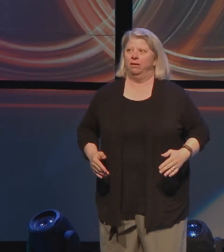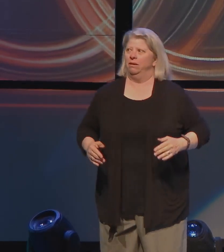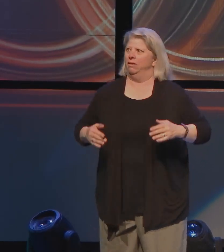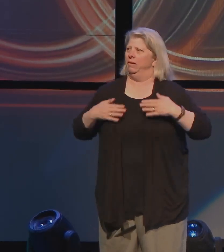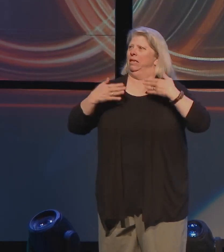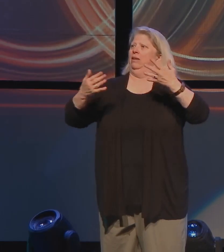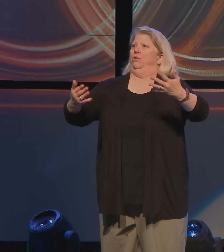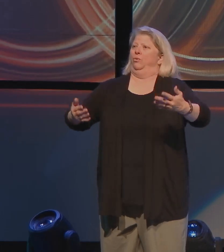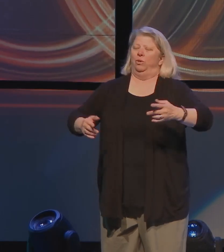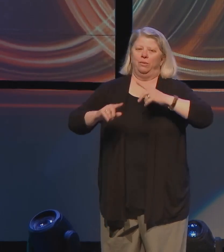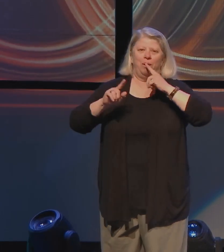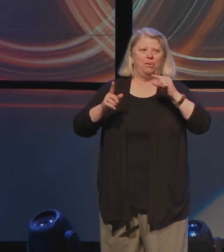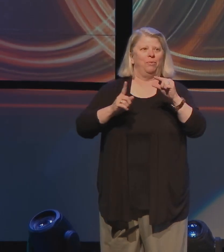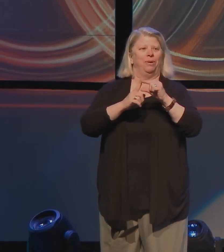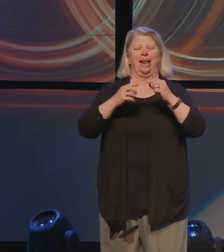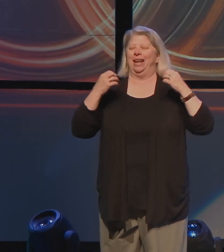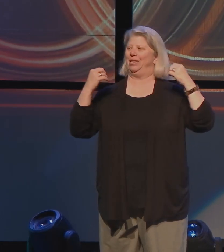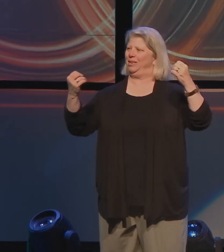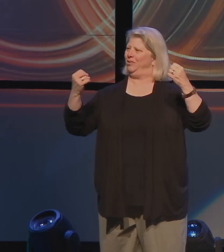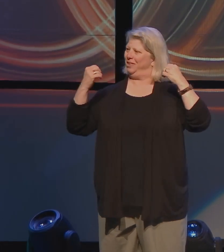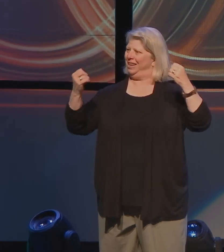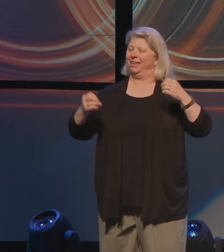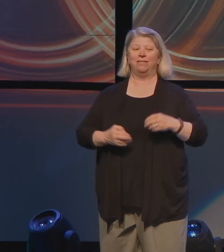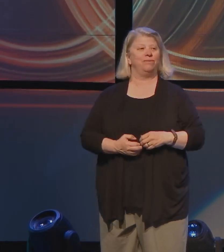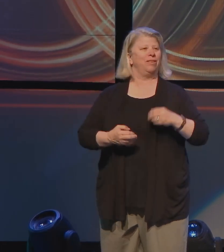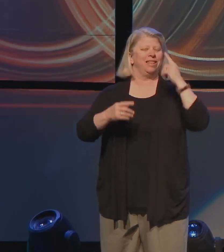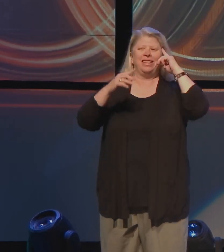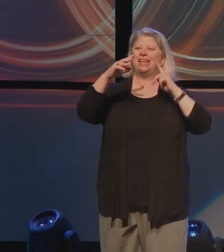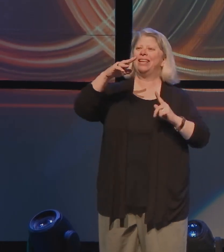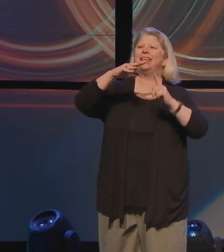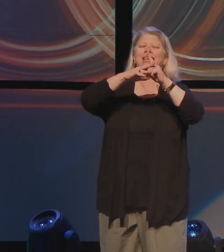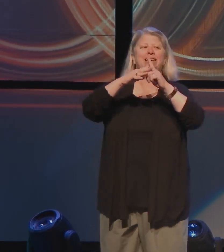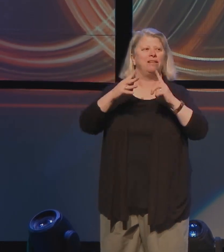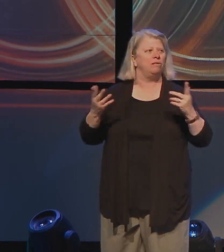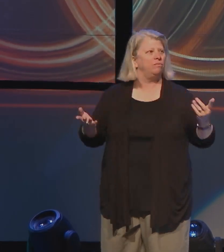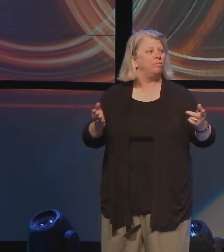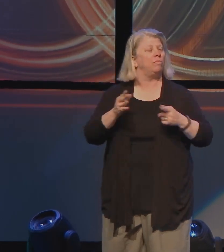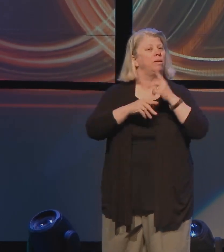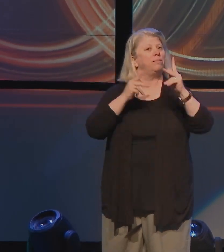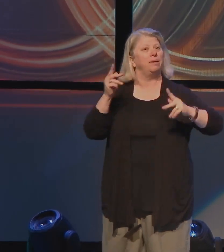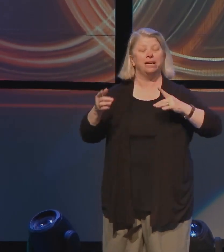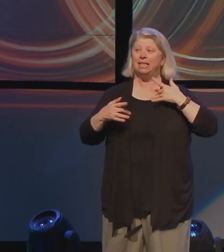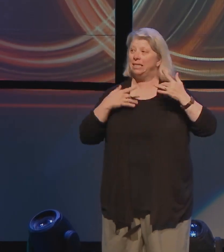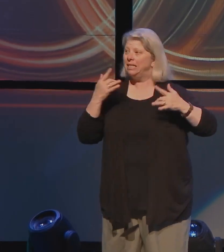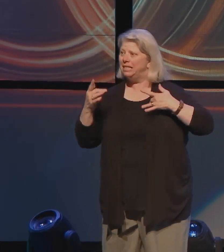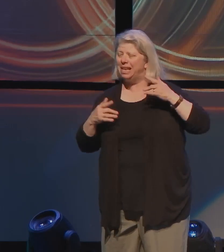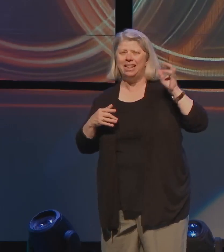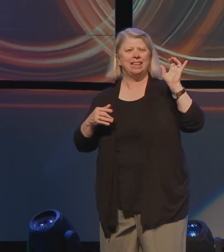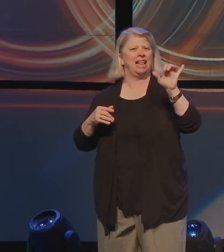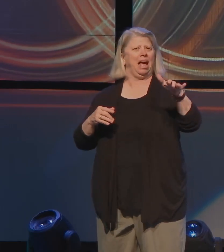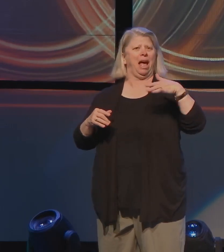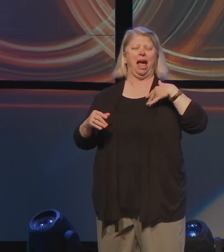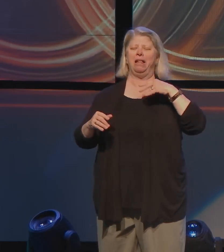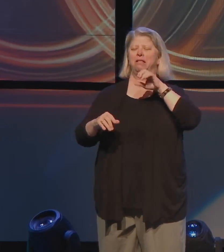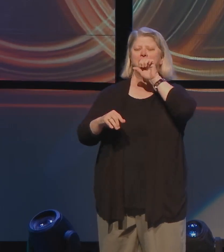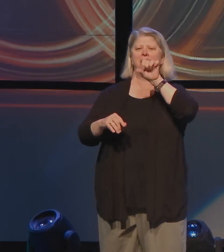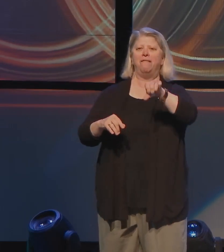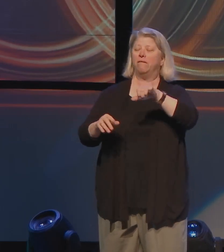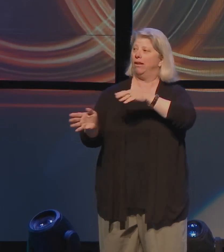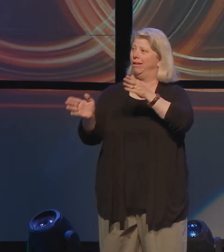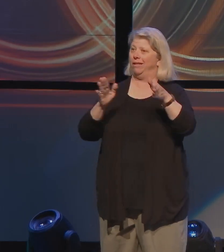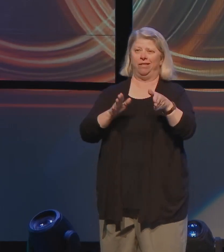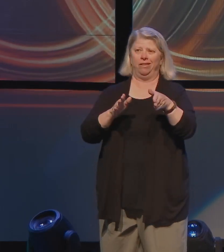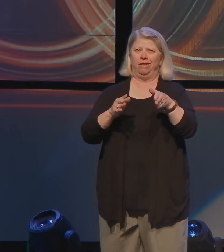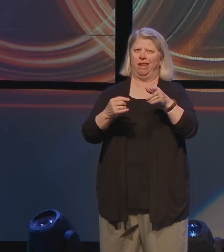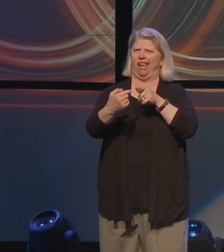viscerally responds to a word like exercise, right? What do you think about, right? Some people get super excited. They're like, that's my jam. Other people are like, I